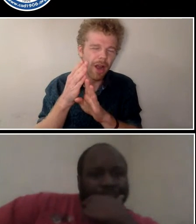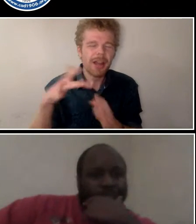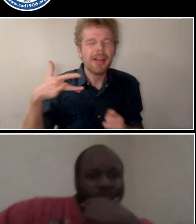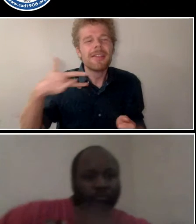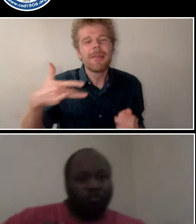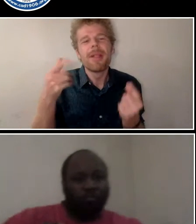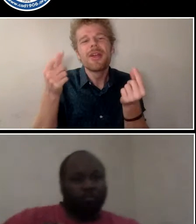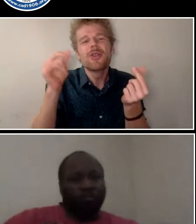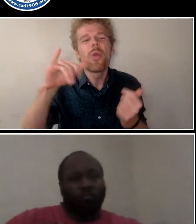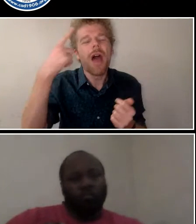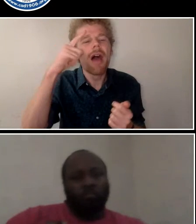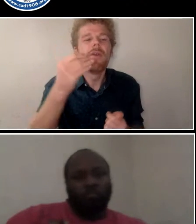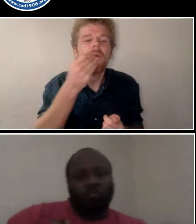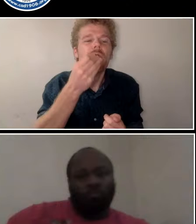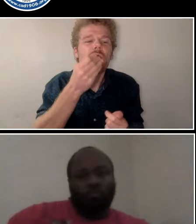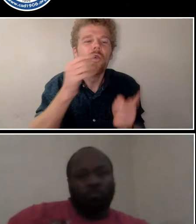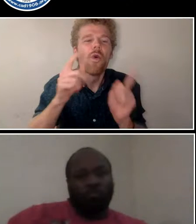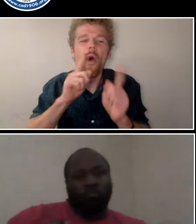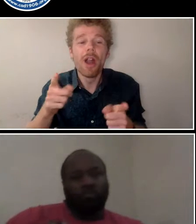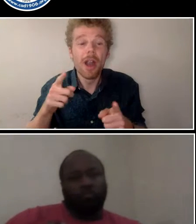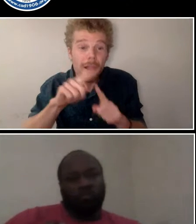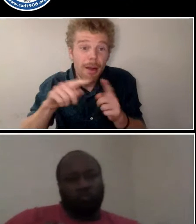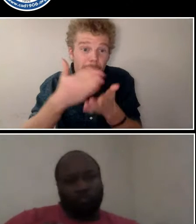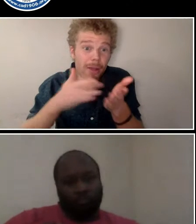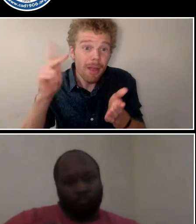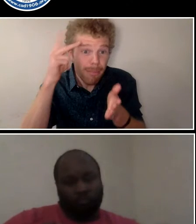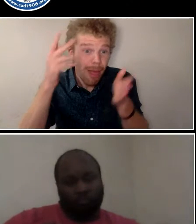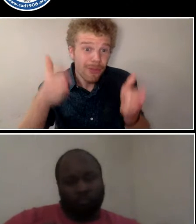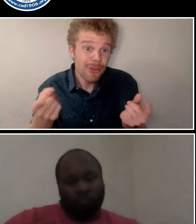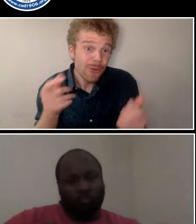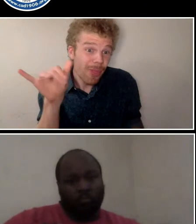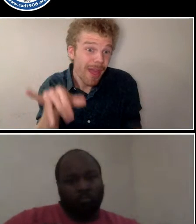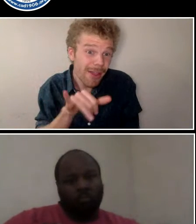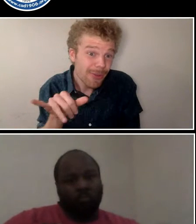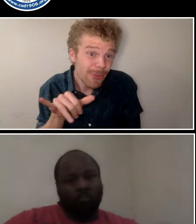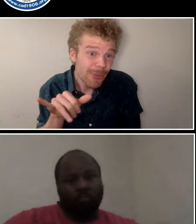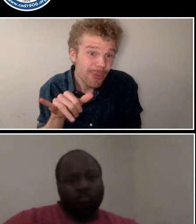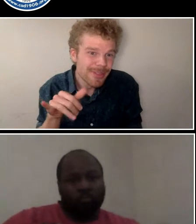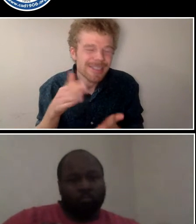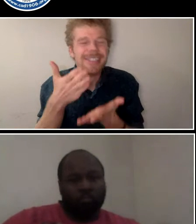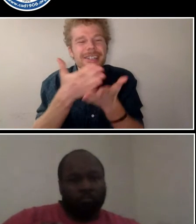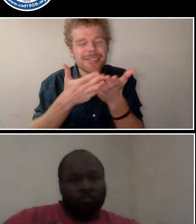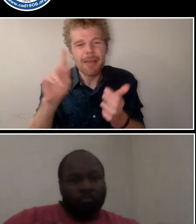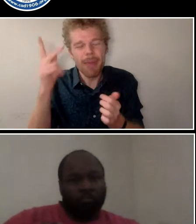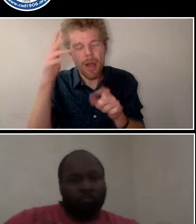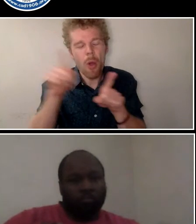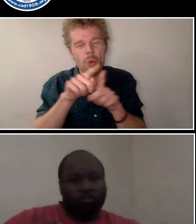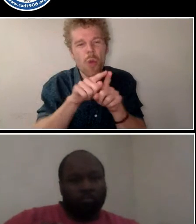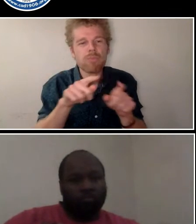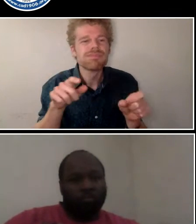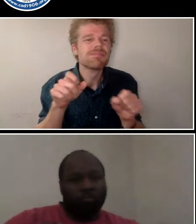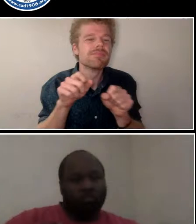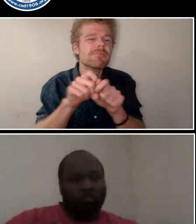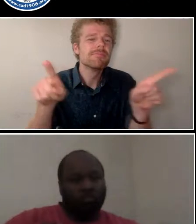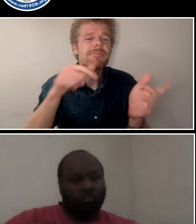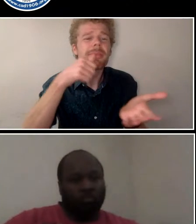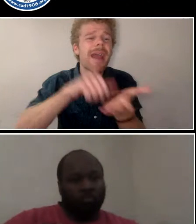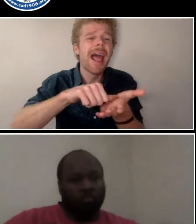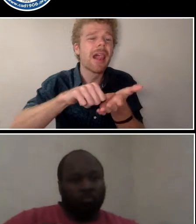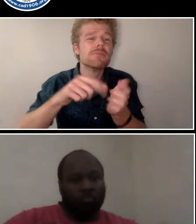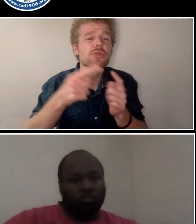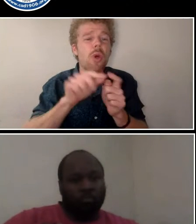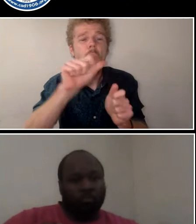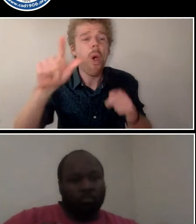those tags that you can put on someone's doorknob that you often see around election time. Sometimes you see even